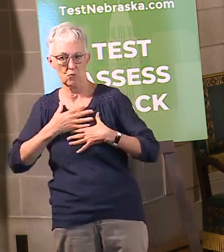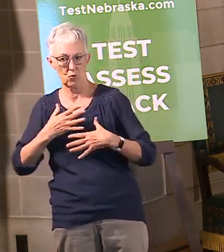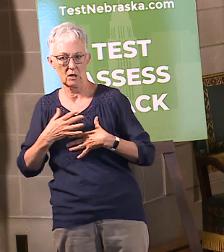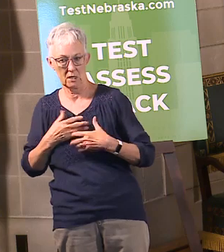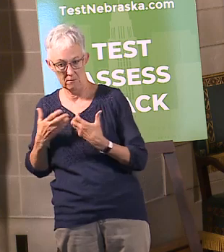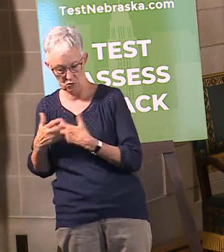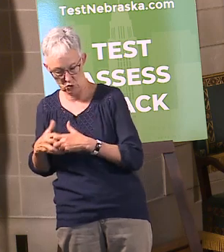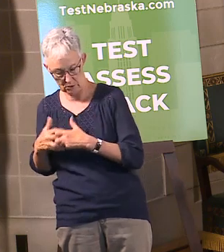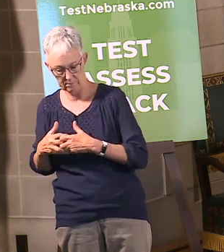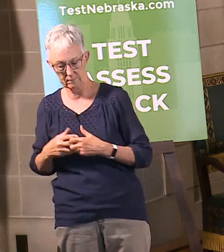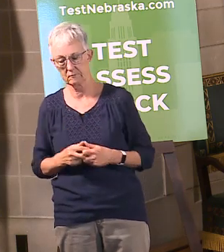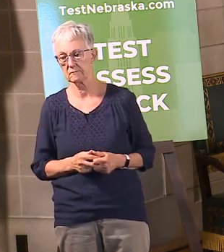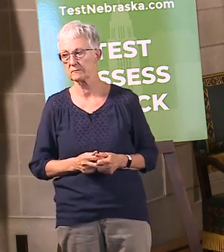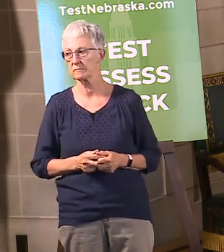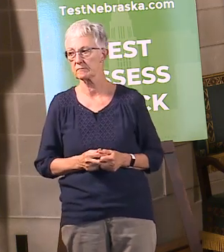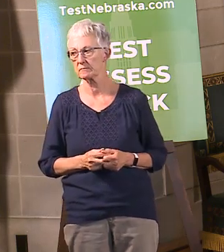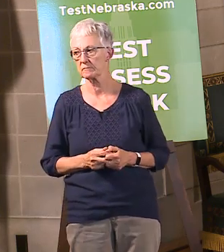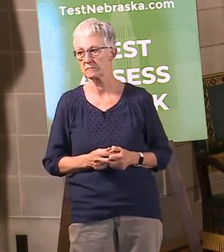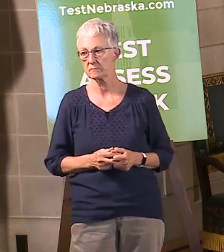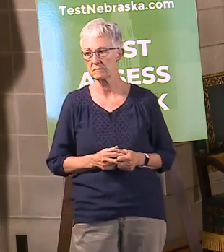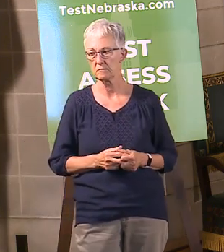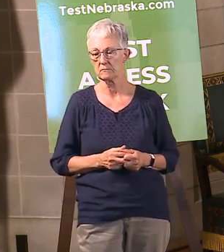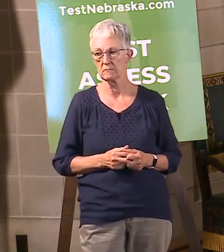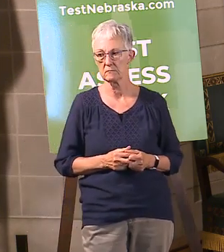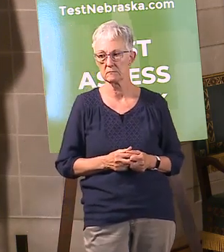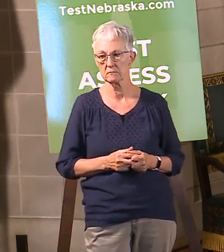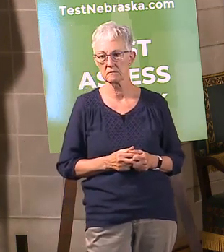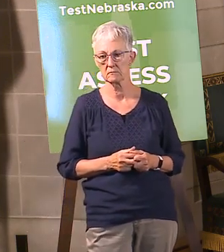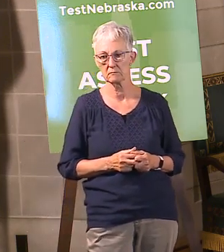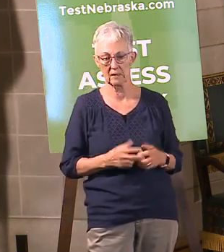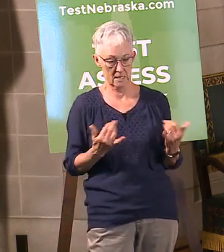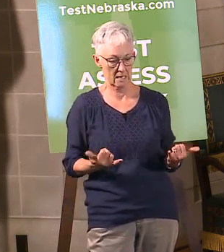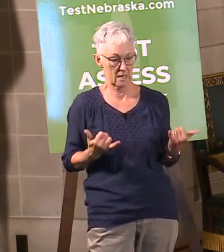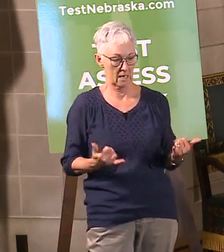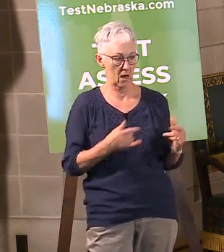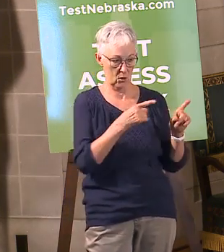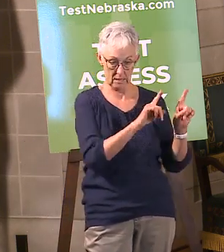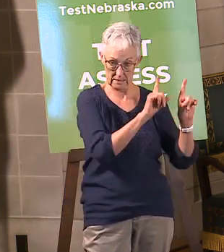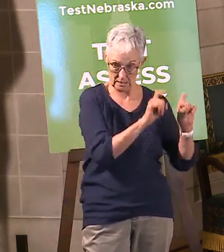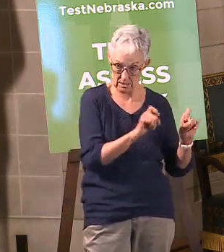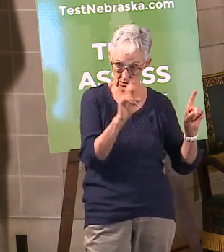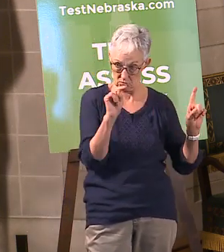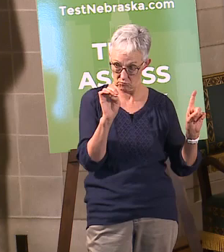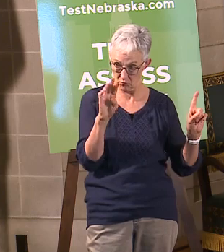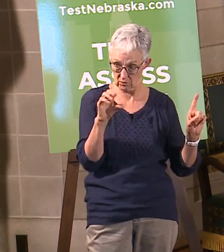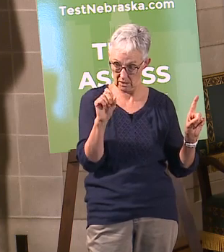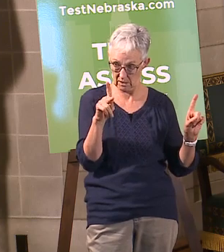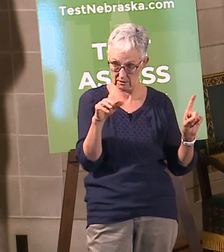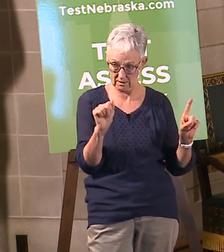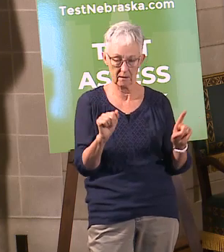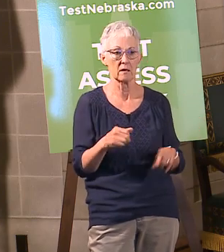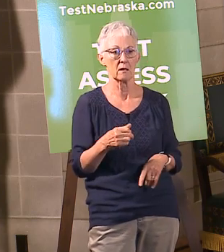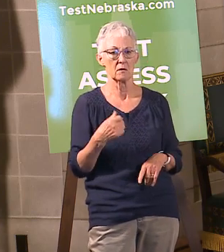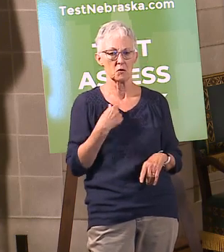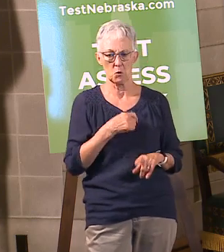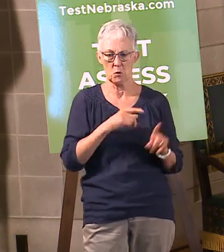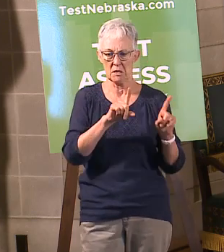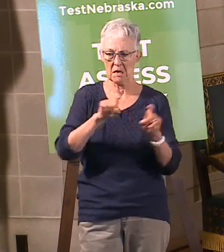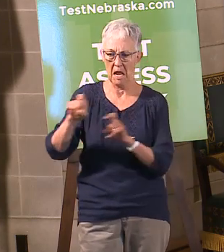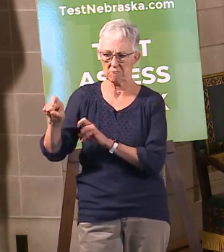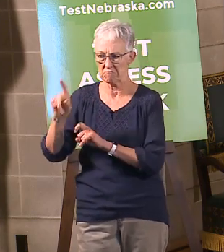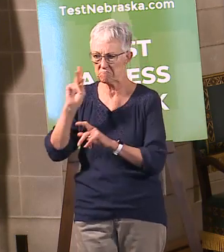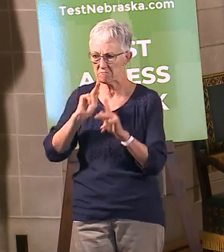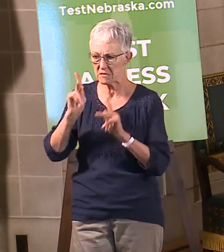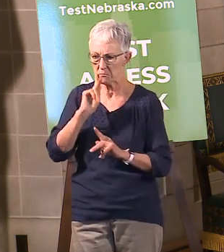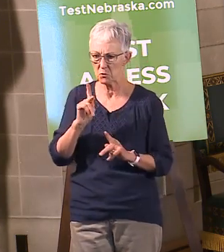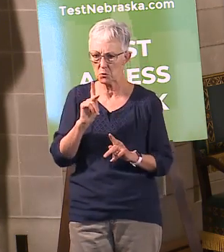less symptomatic or asymptomatic, healthcare workers, food processors, first responders who are not